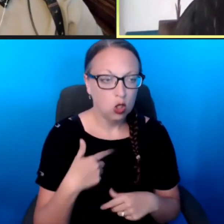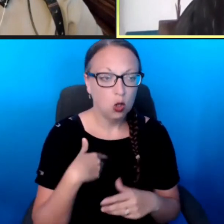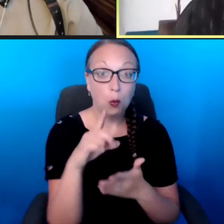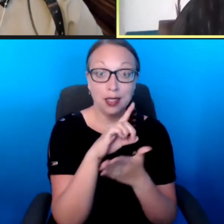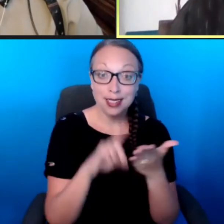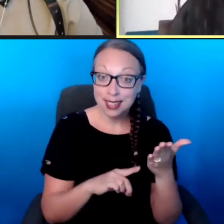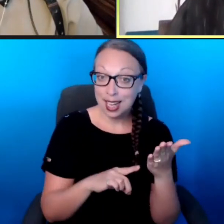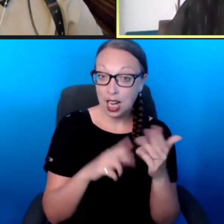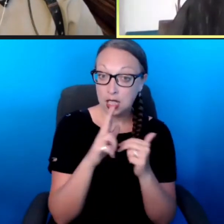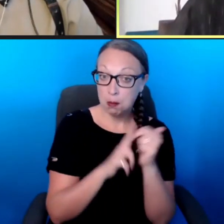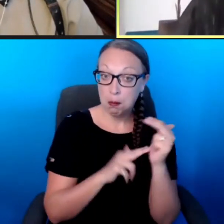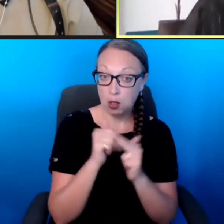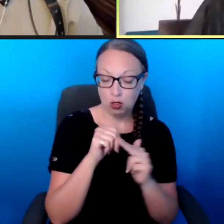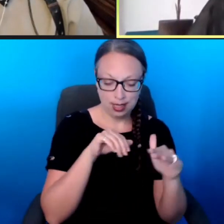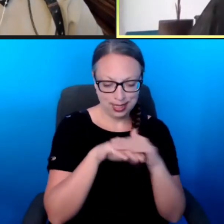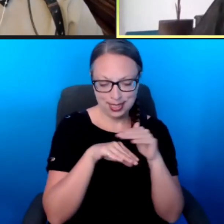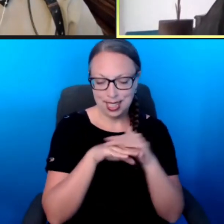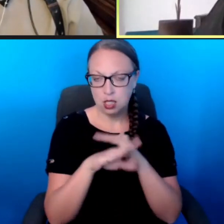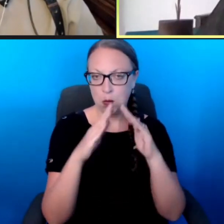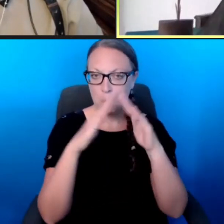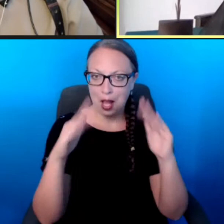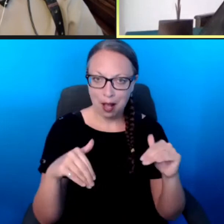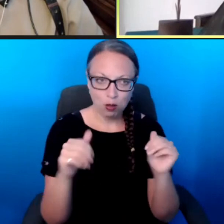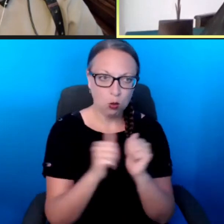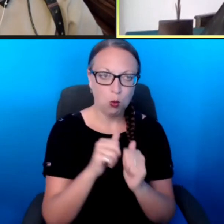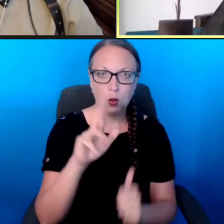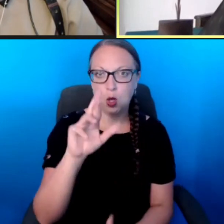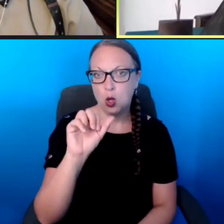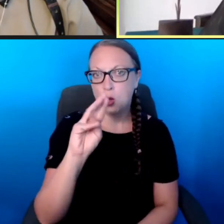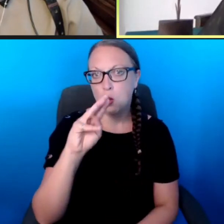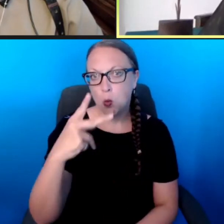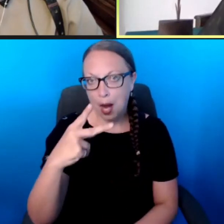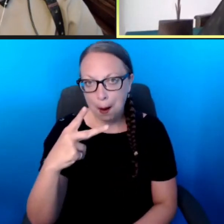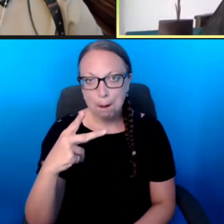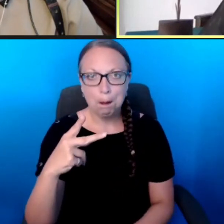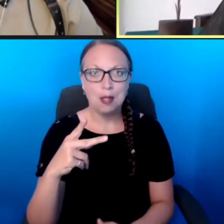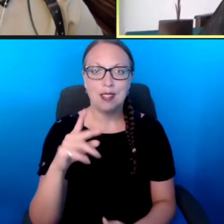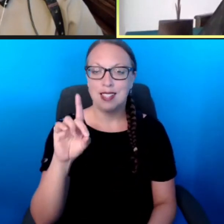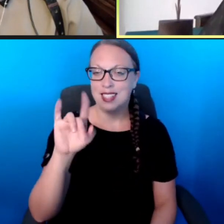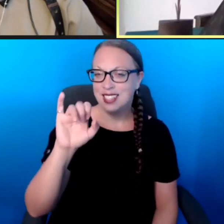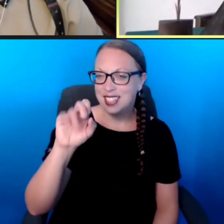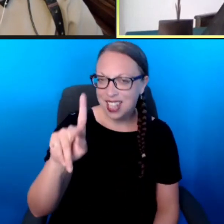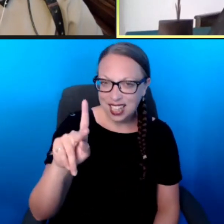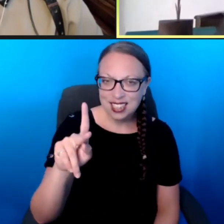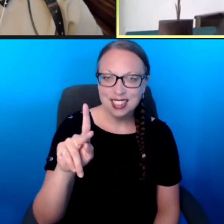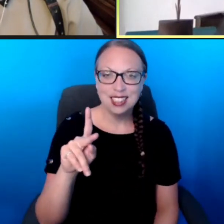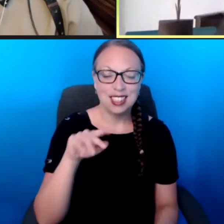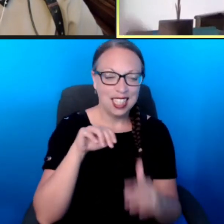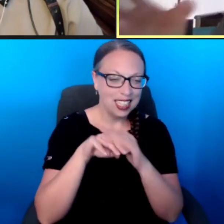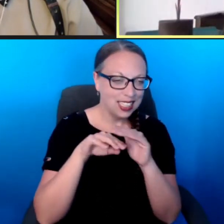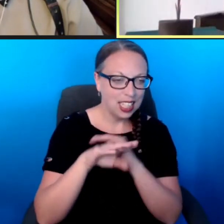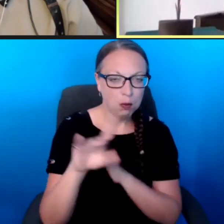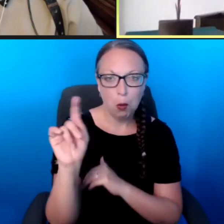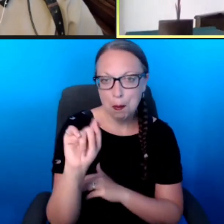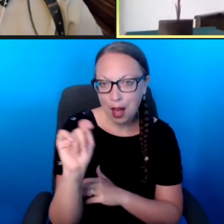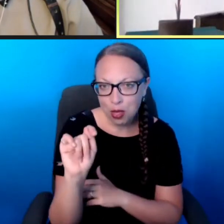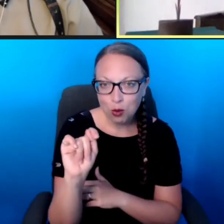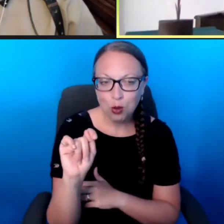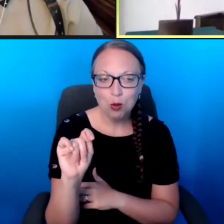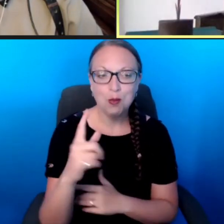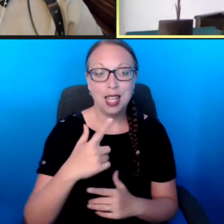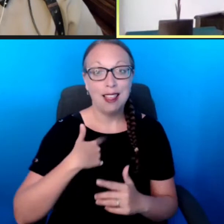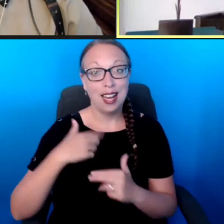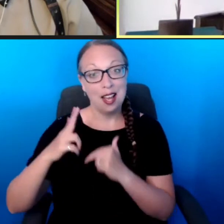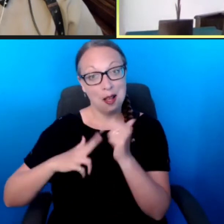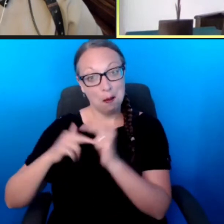modest house with ramps and wraparound decks and roll-in showers and grab bars. And I finally got to build my studio